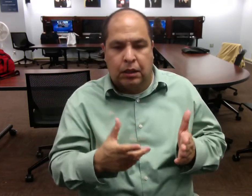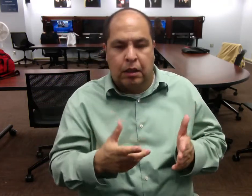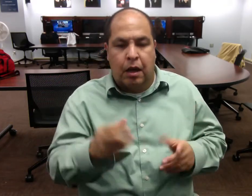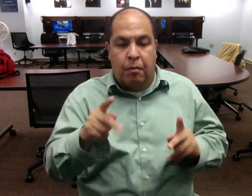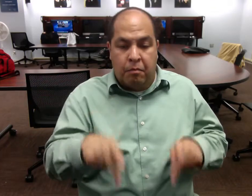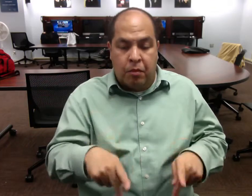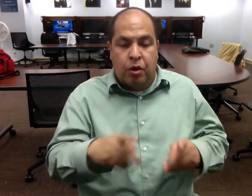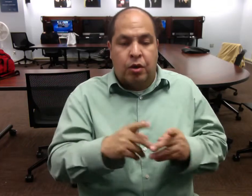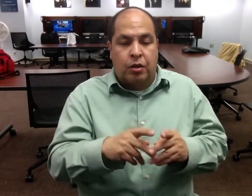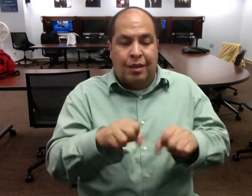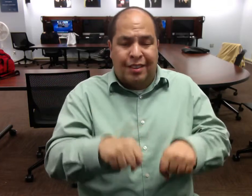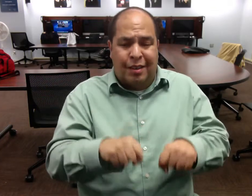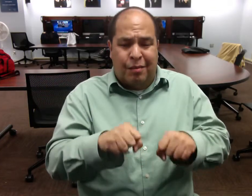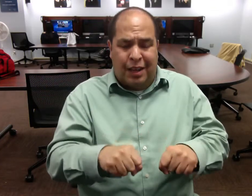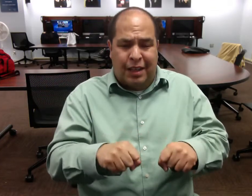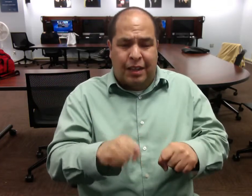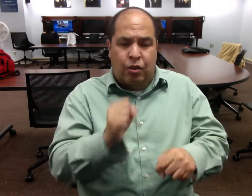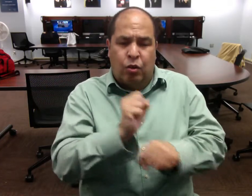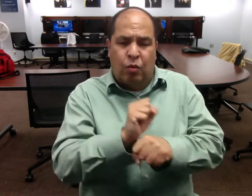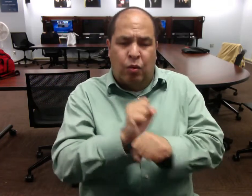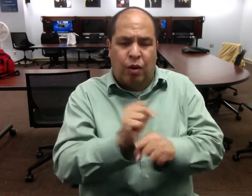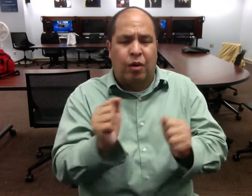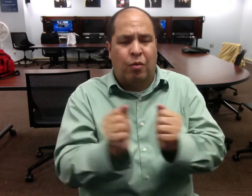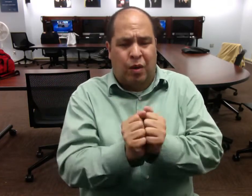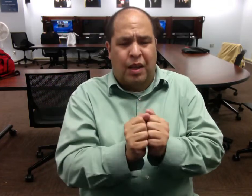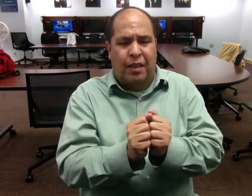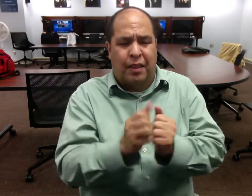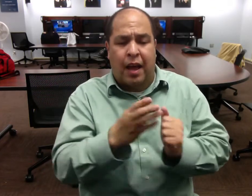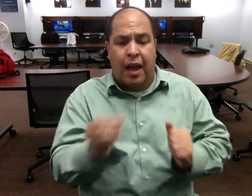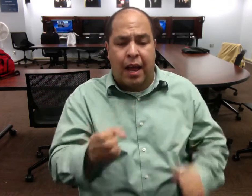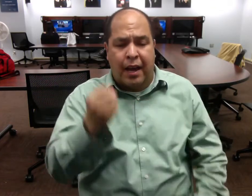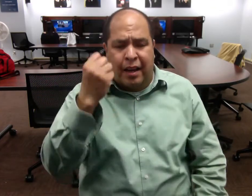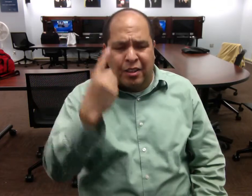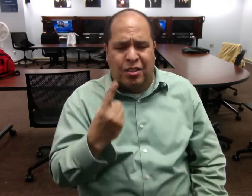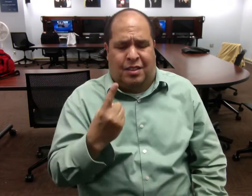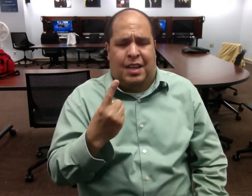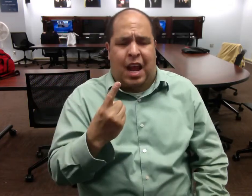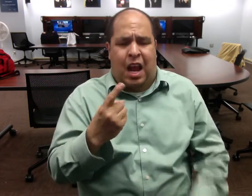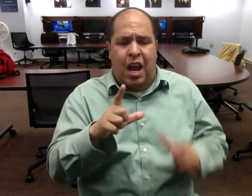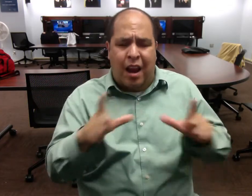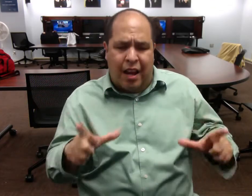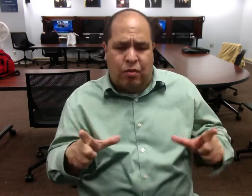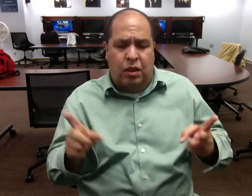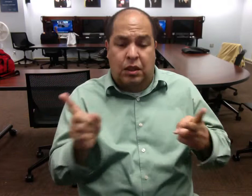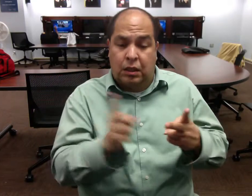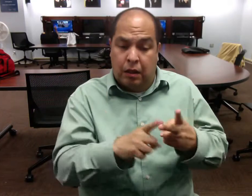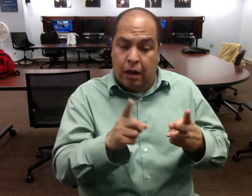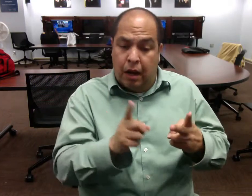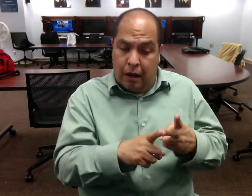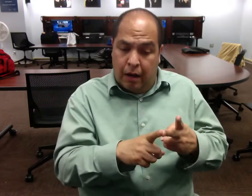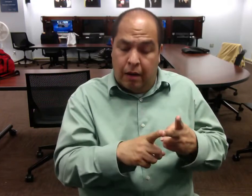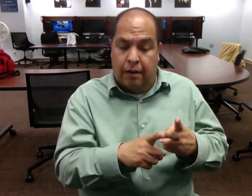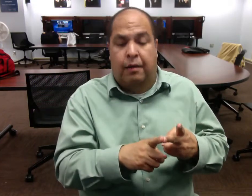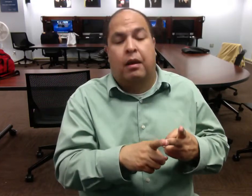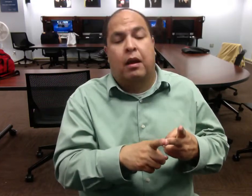and to understand language. And then there is logical